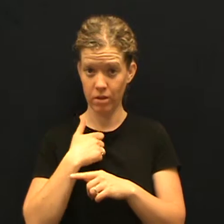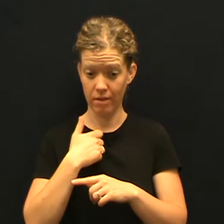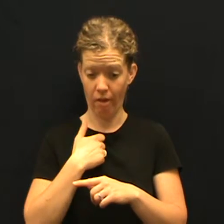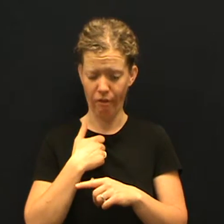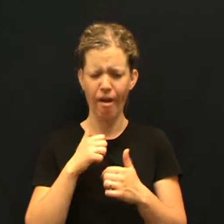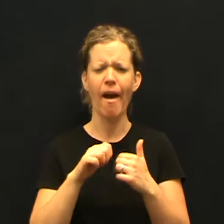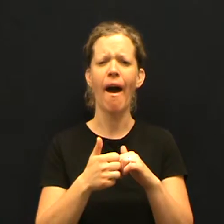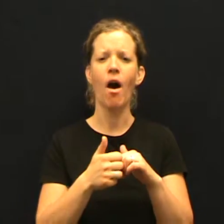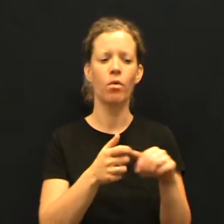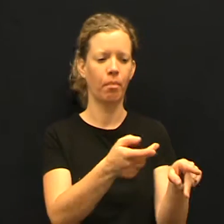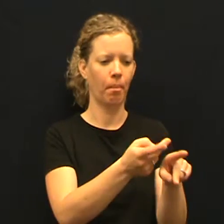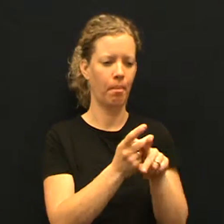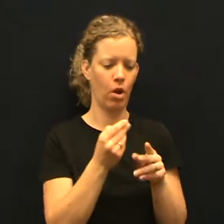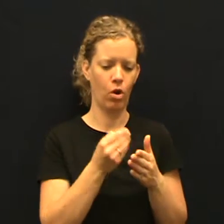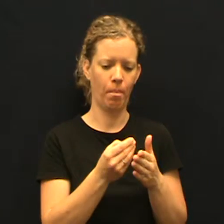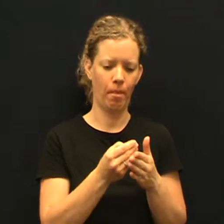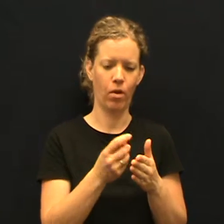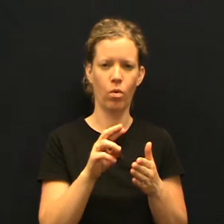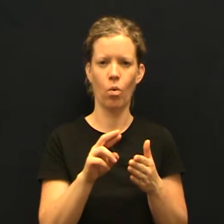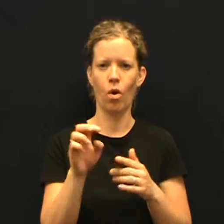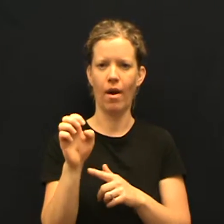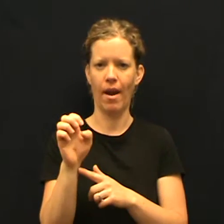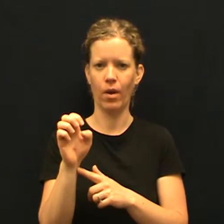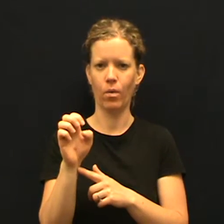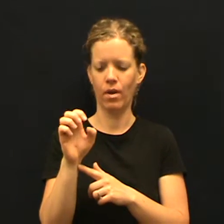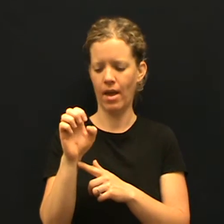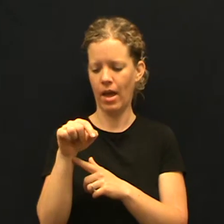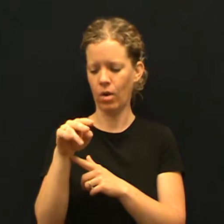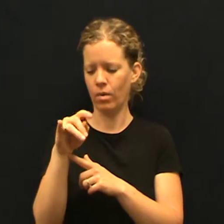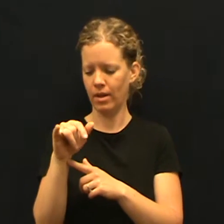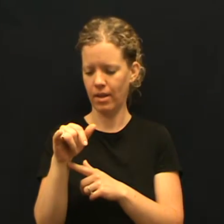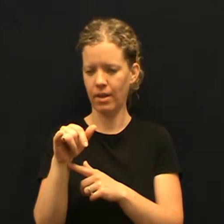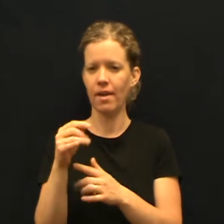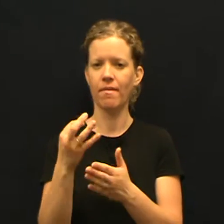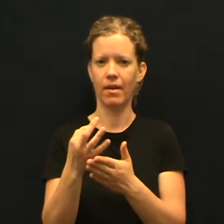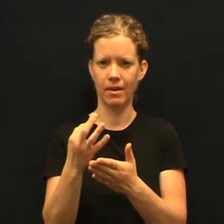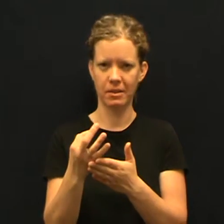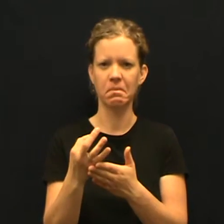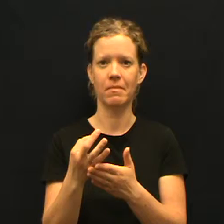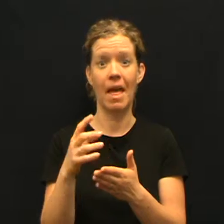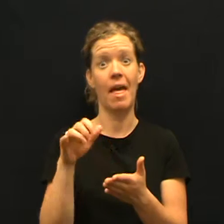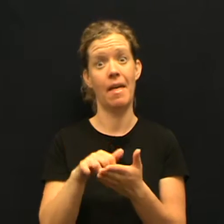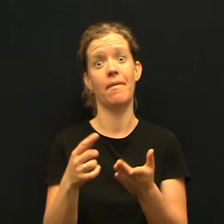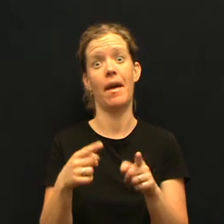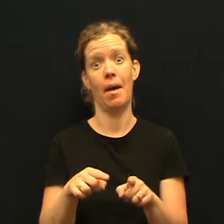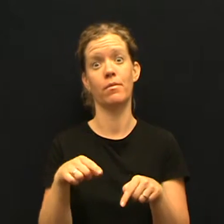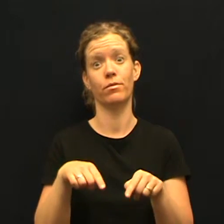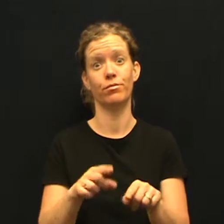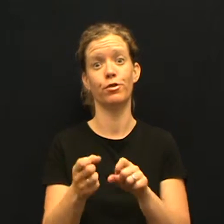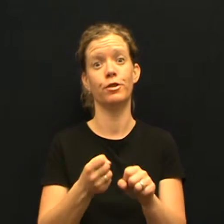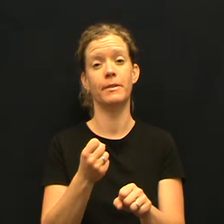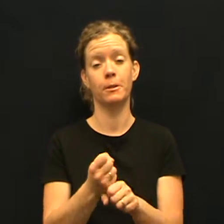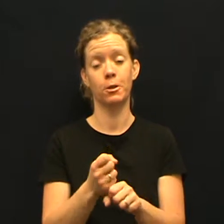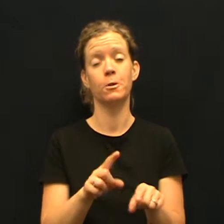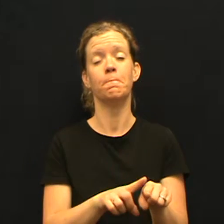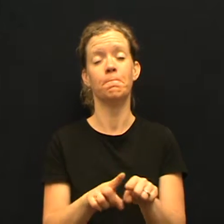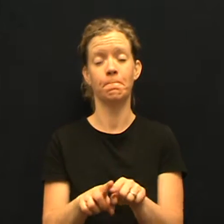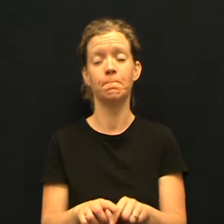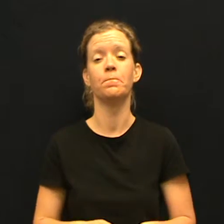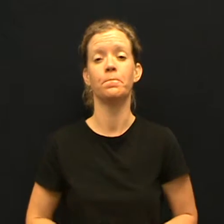financing or equity financing. And it looks like we made some of those decisions this year as well. So we're looking at,